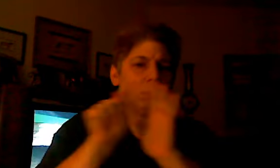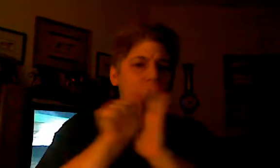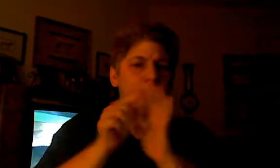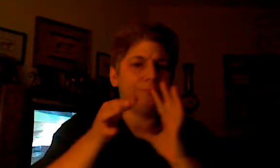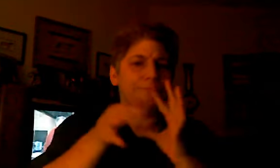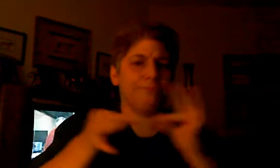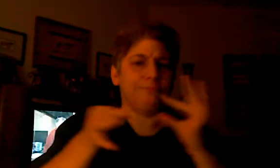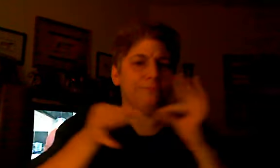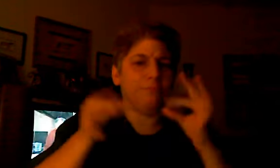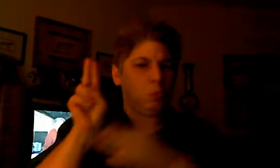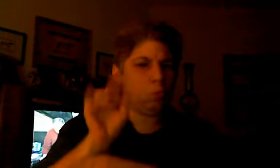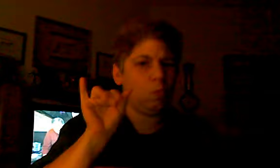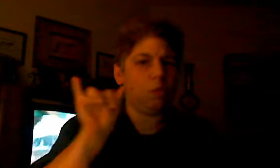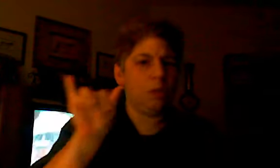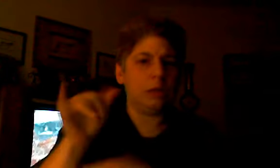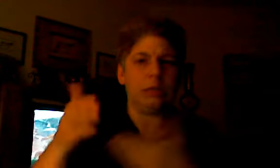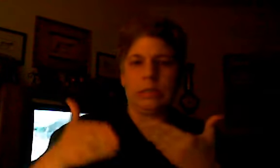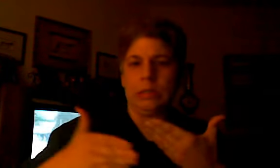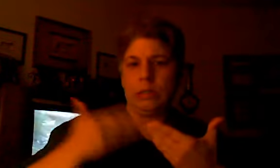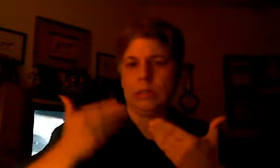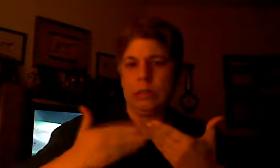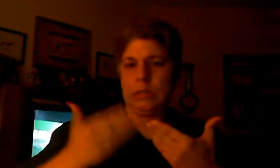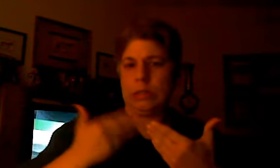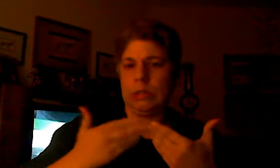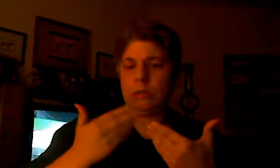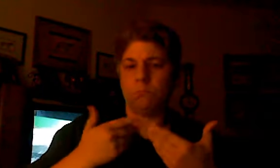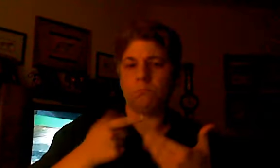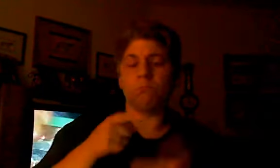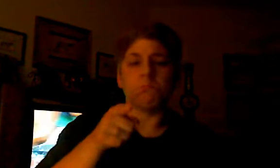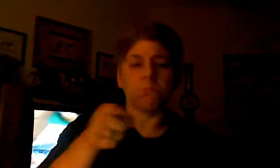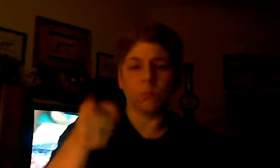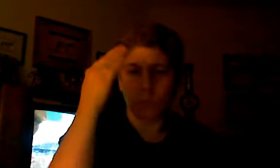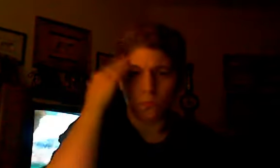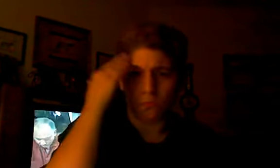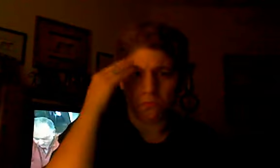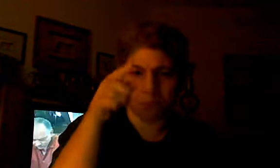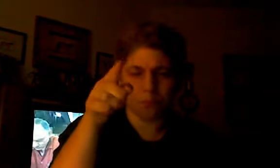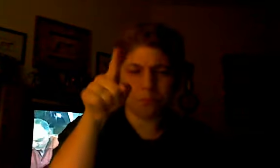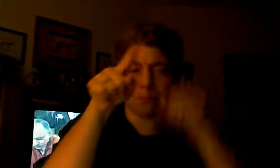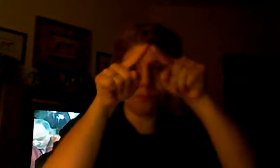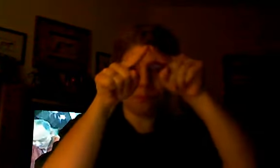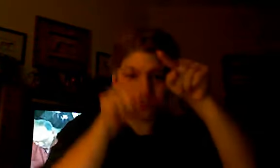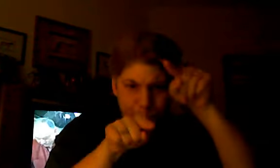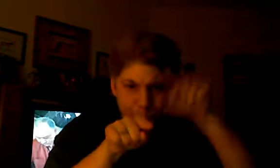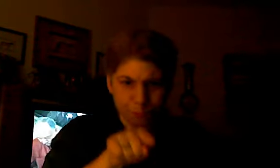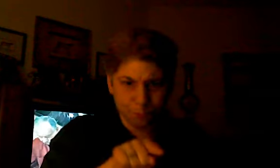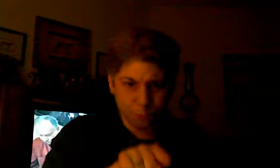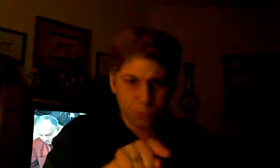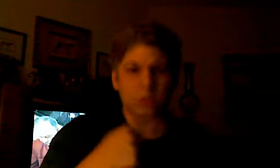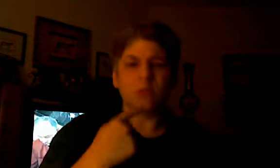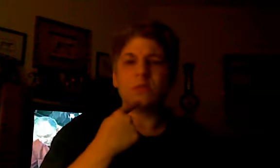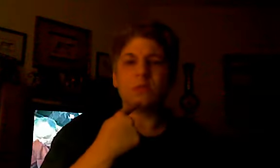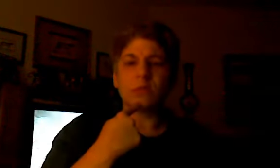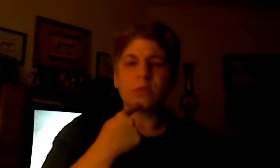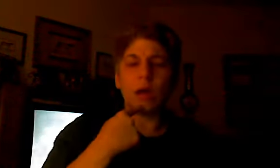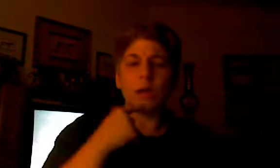as opposed to using the corn husk, using the tin foil to work as the husk, you're a little bit of flavor and some barrier from the vanilla. Right. We're